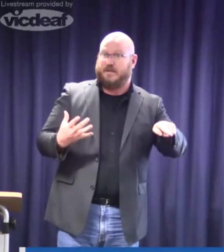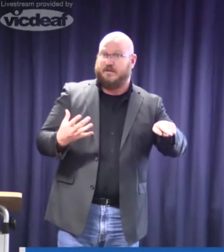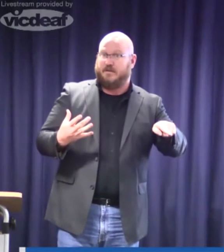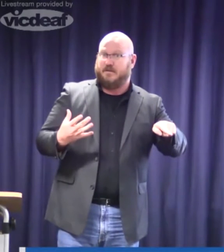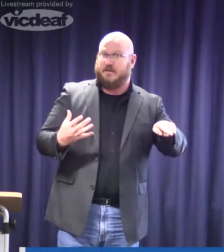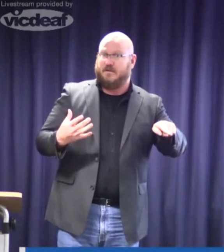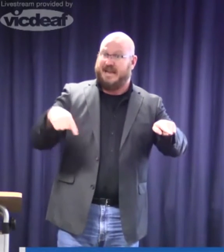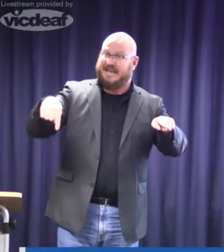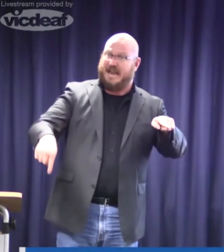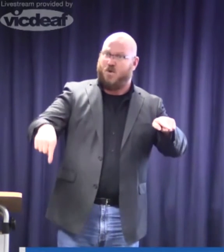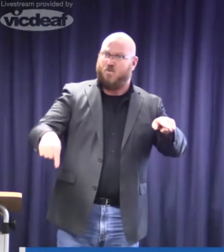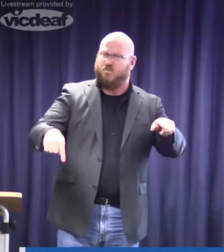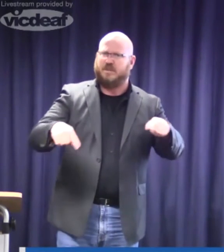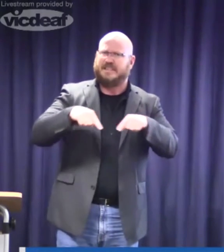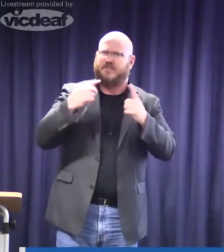it had already been printed.